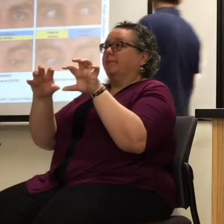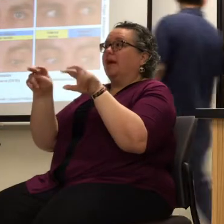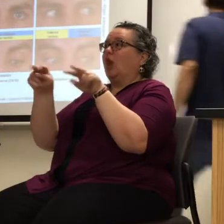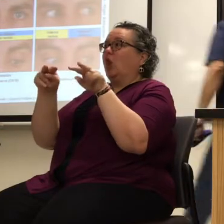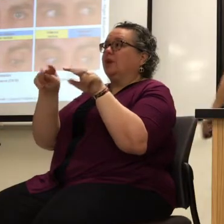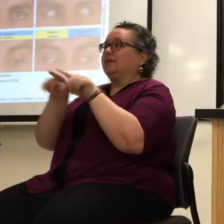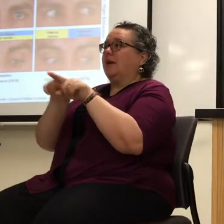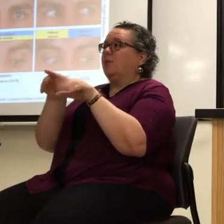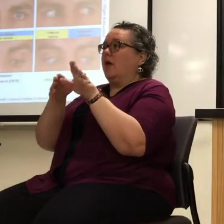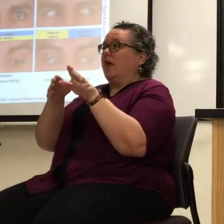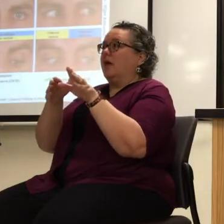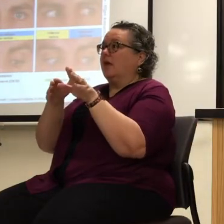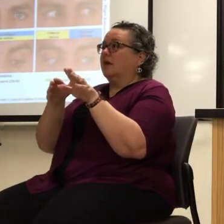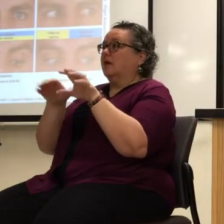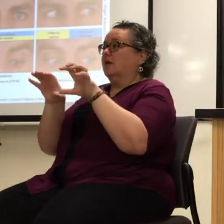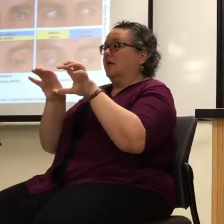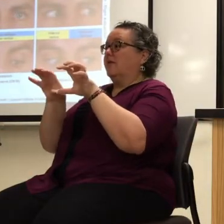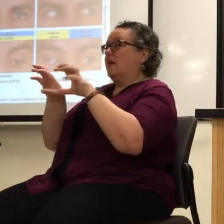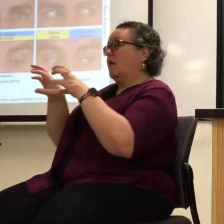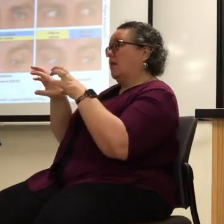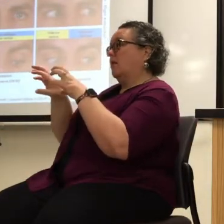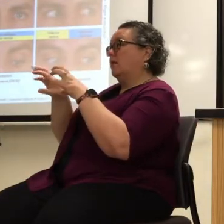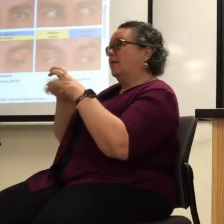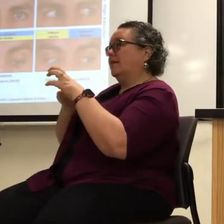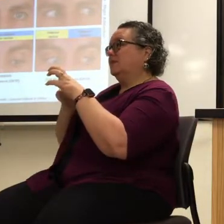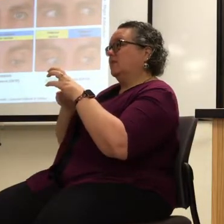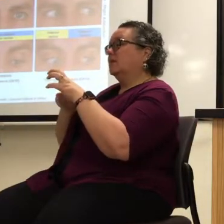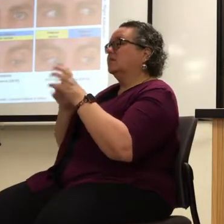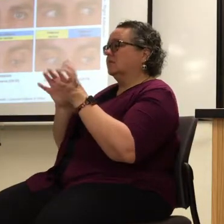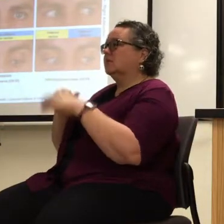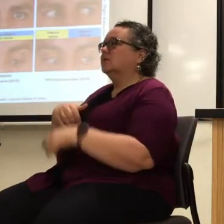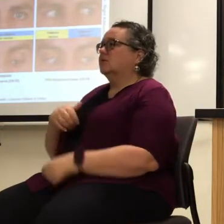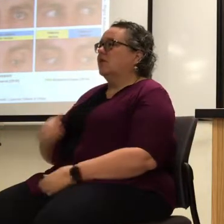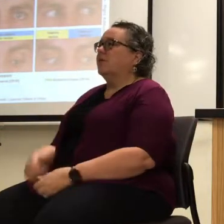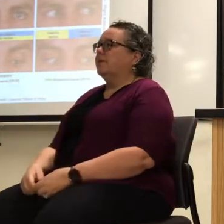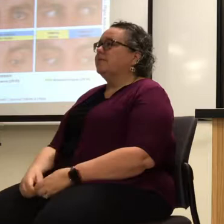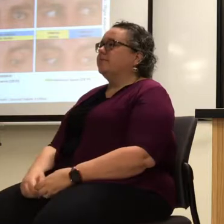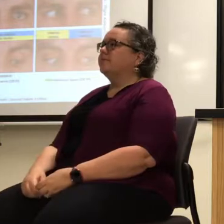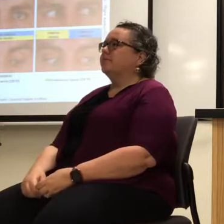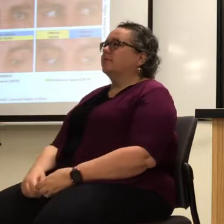Oh, I messed up. The inferior rectus helps you look down.